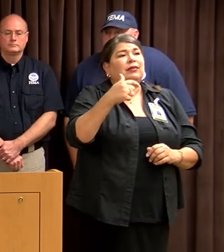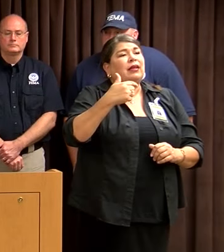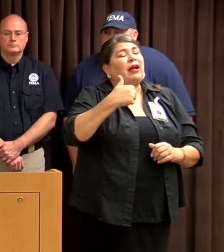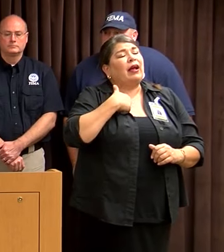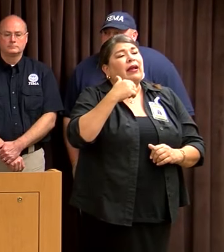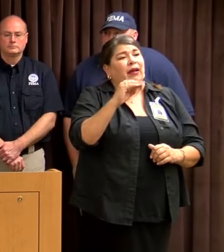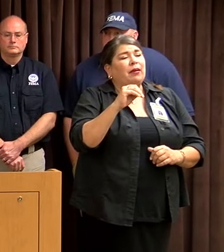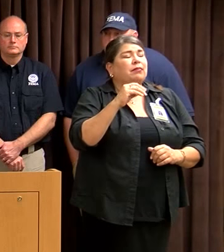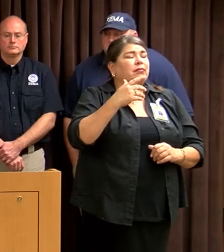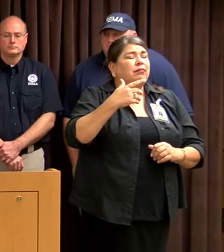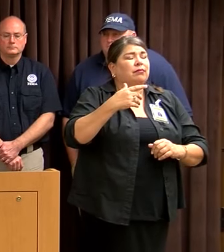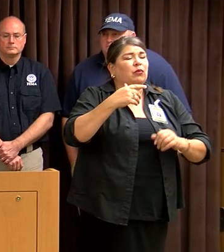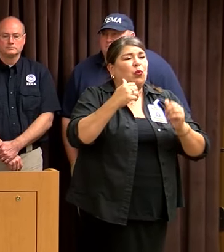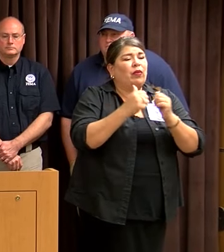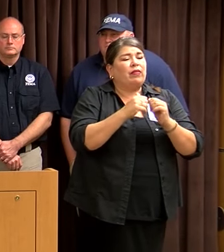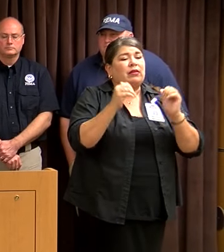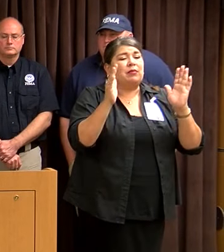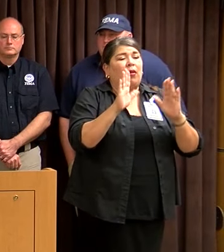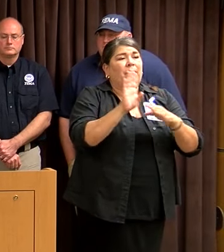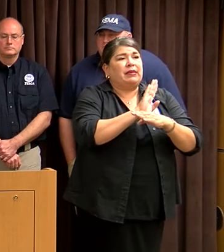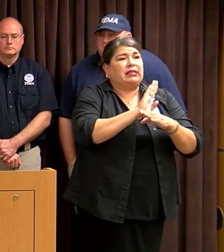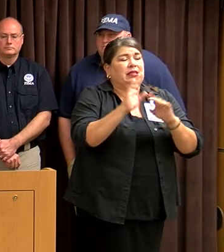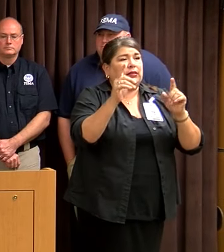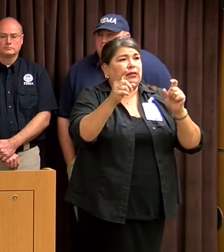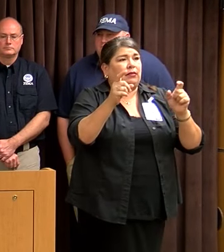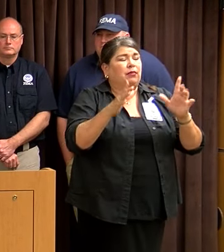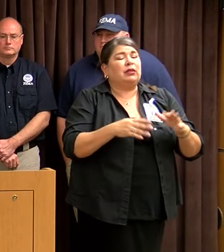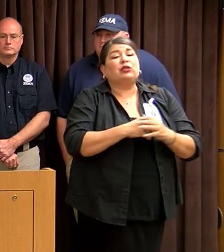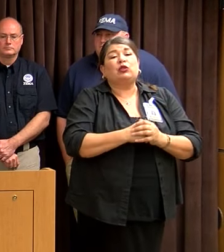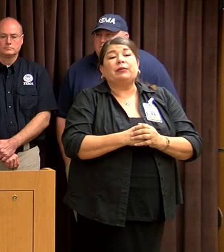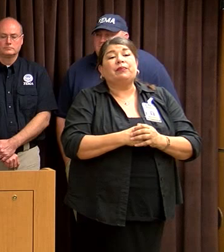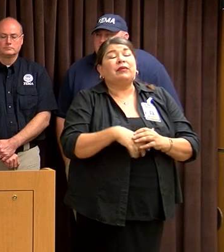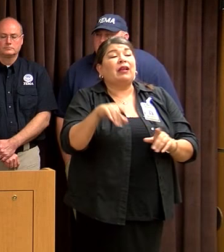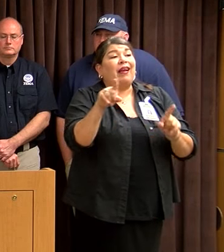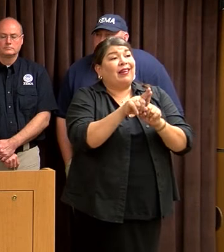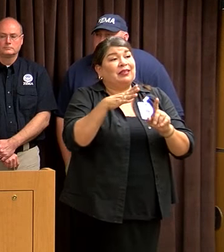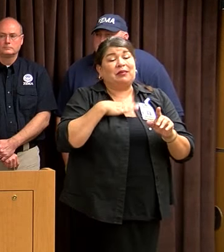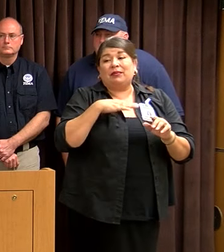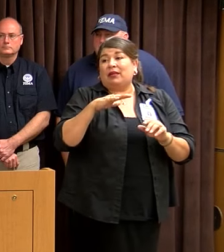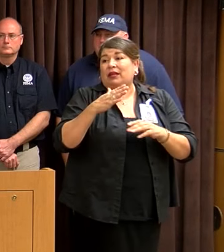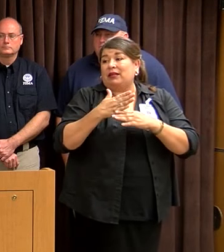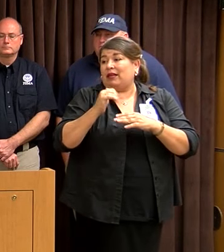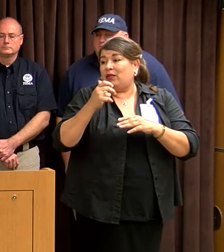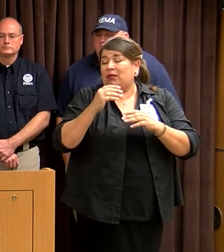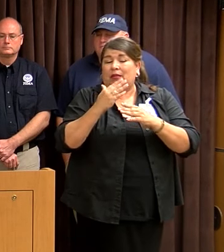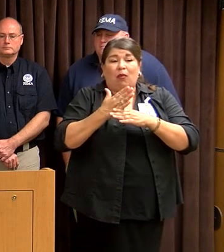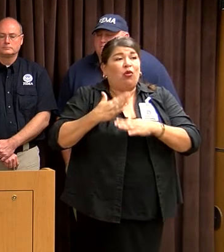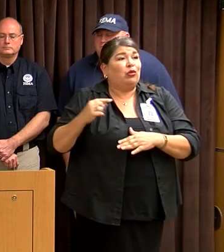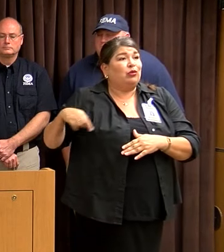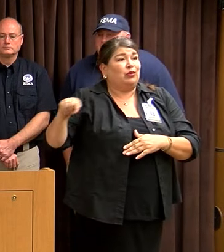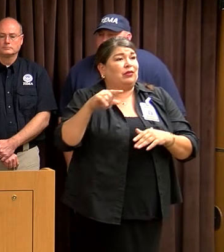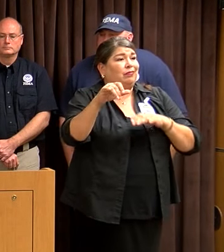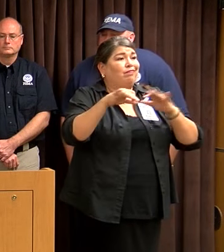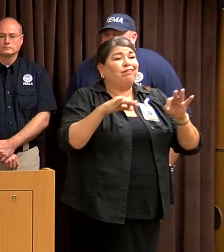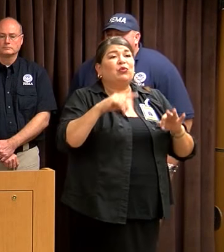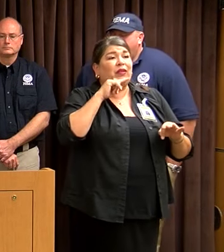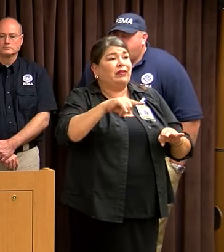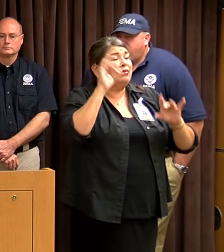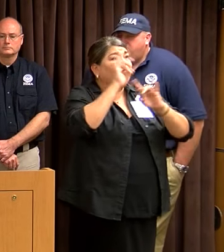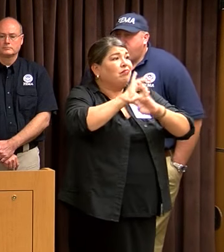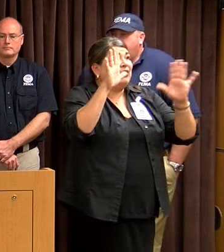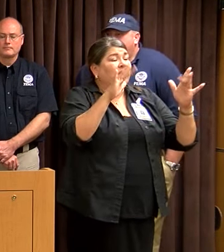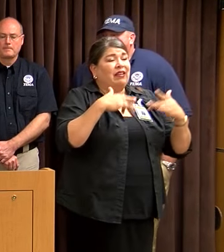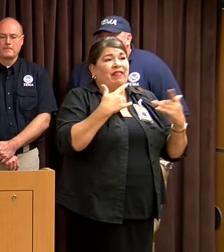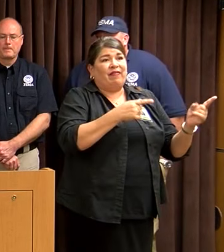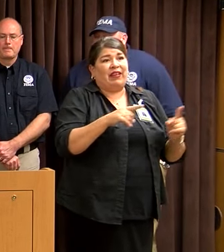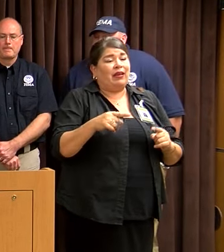Business Administration. As my counterparts have said, this has been a devastating, life-changing event. You know, today we stand here, and we're